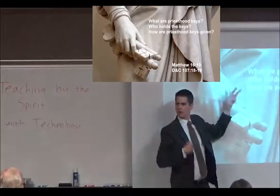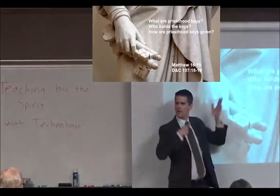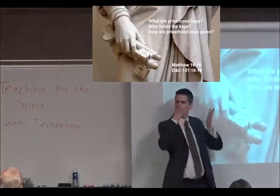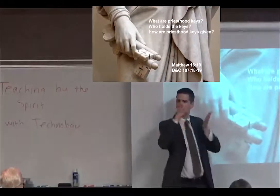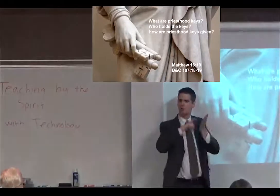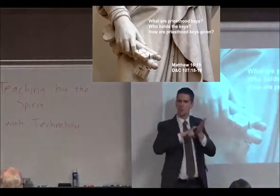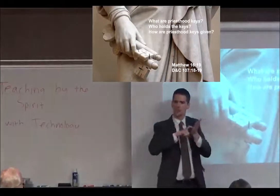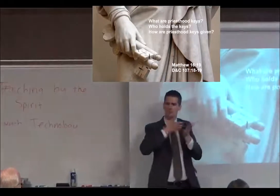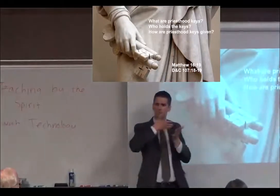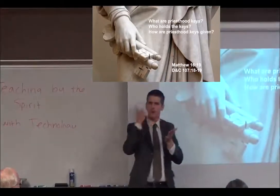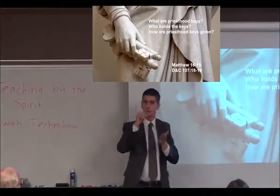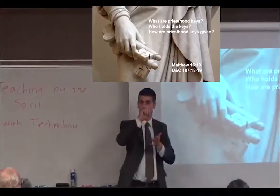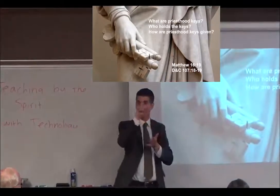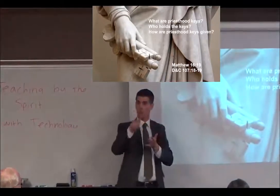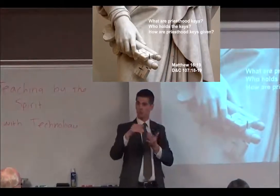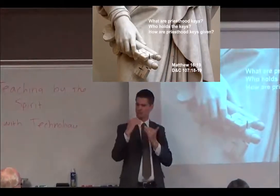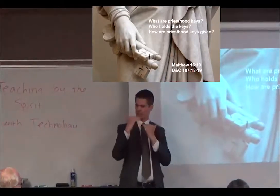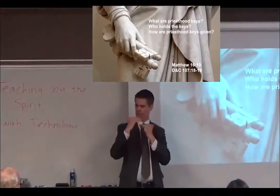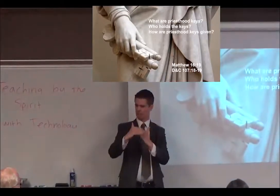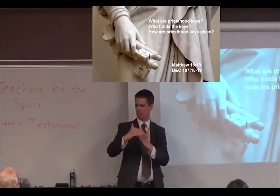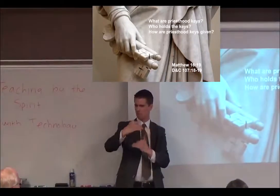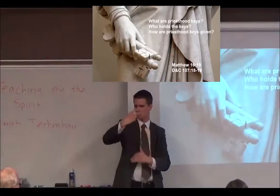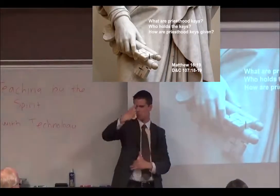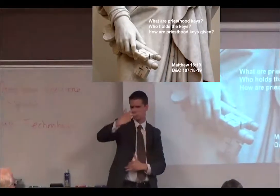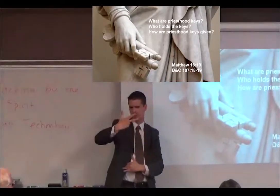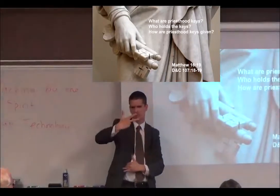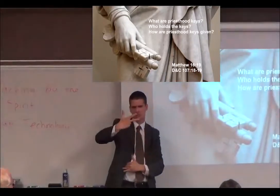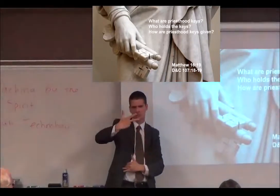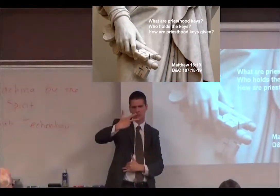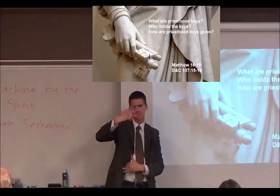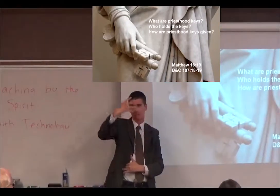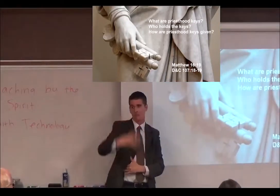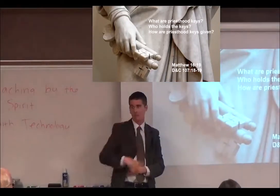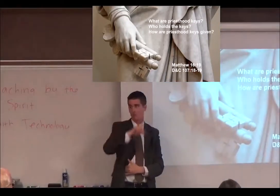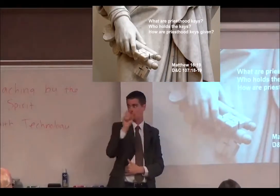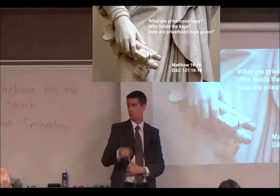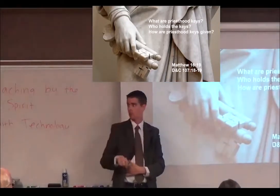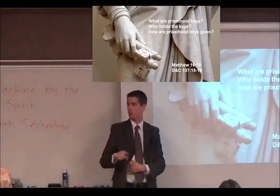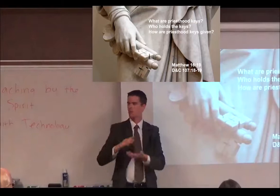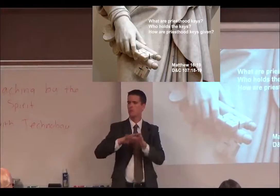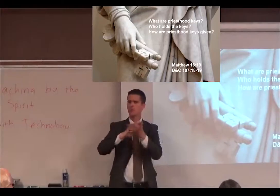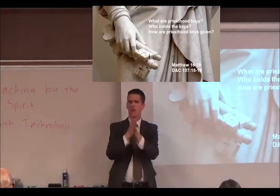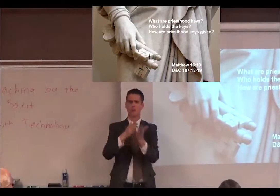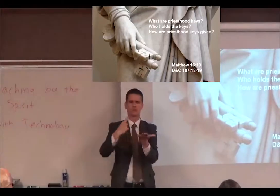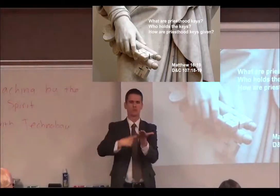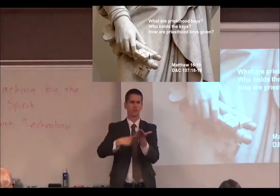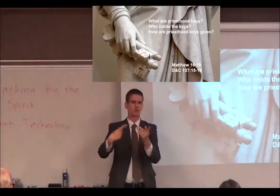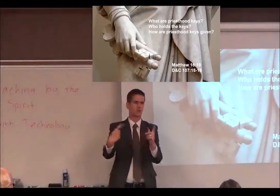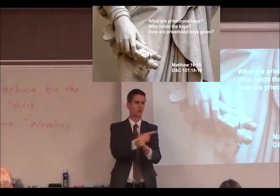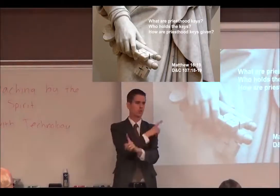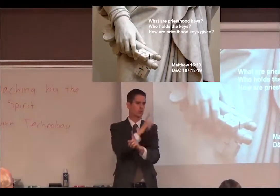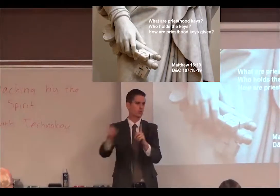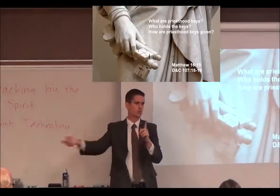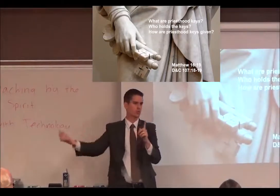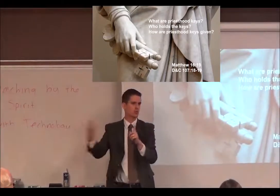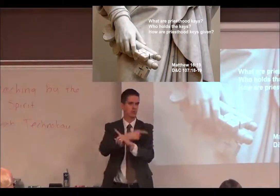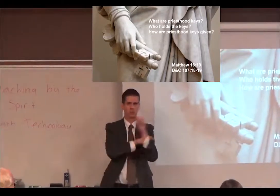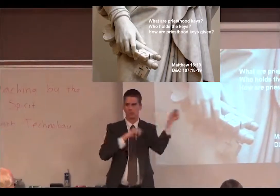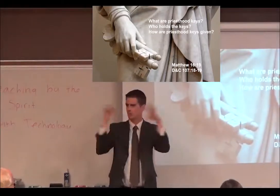There's three questions. Do you notice? These questions are limited to two or three. It's not this big long list of questions. Because then